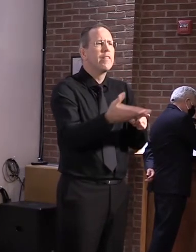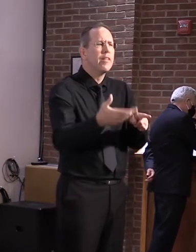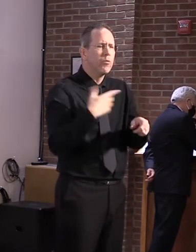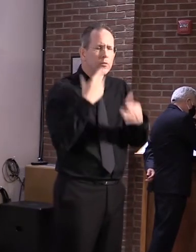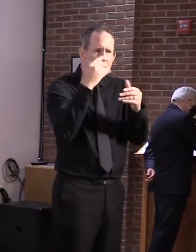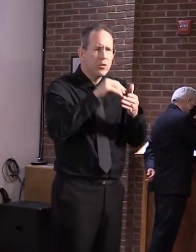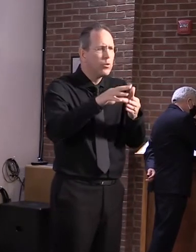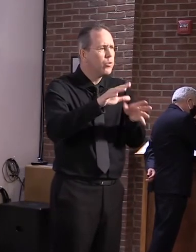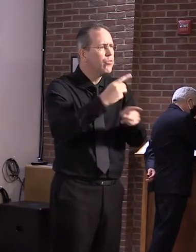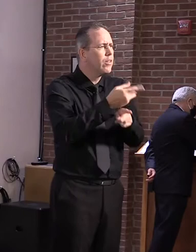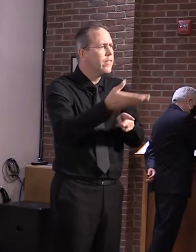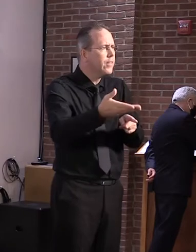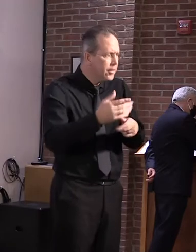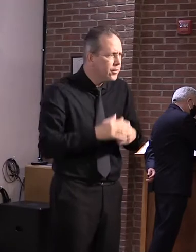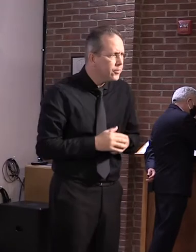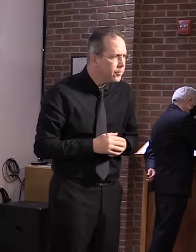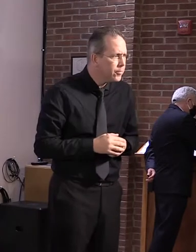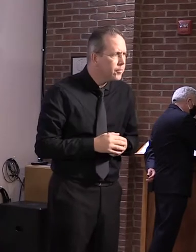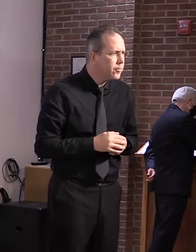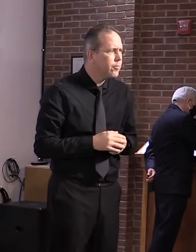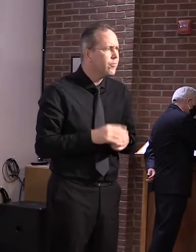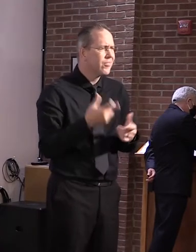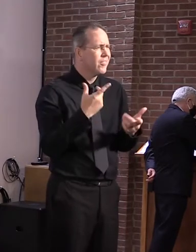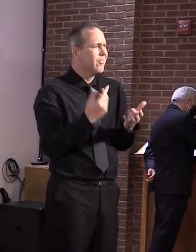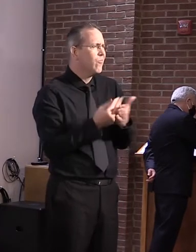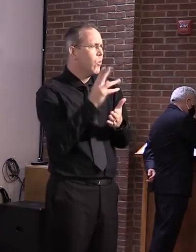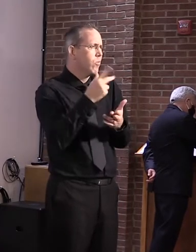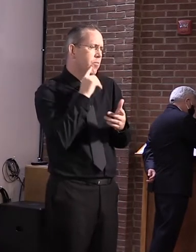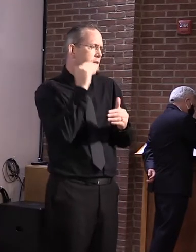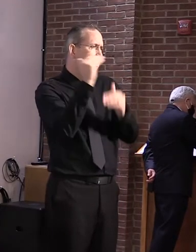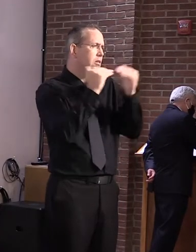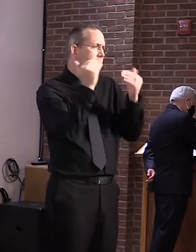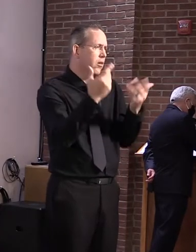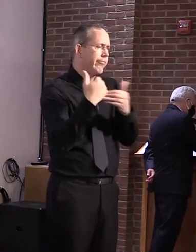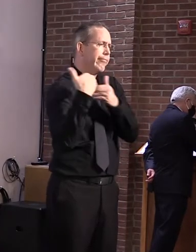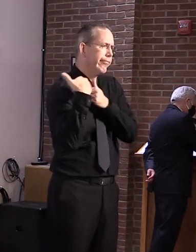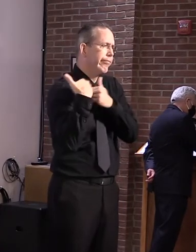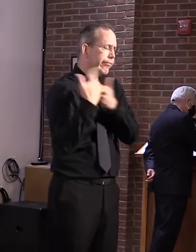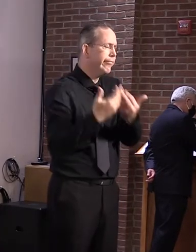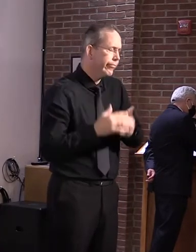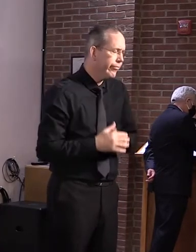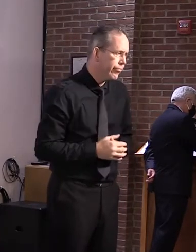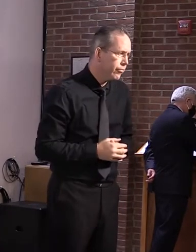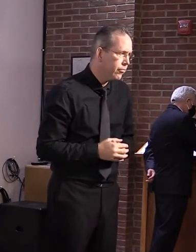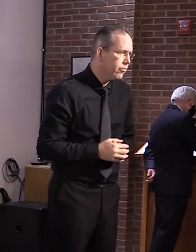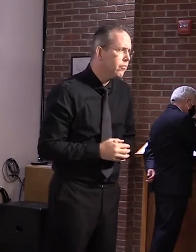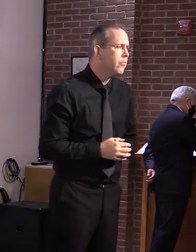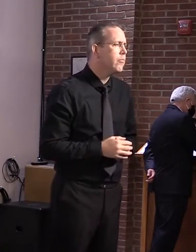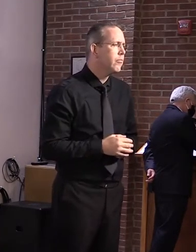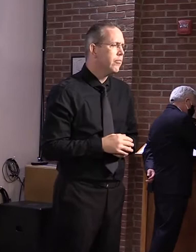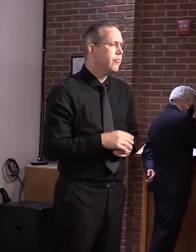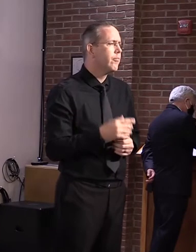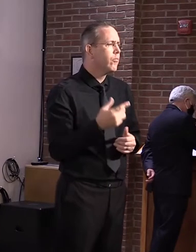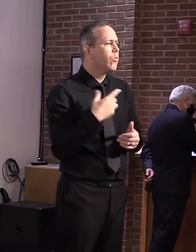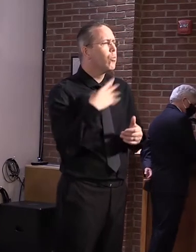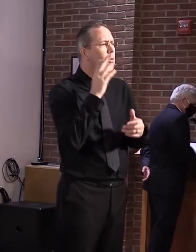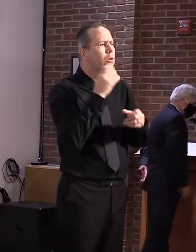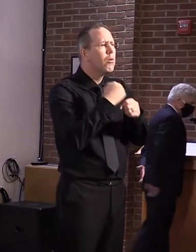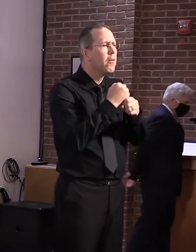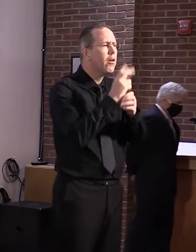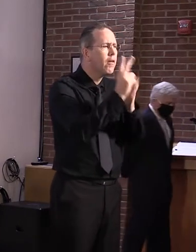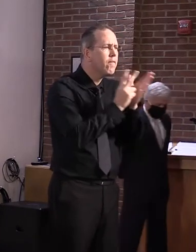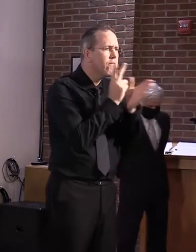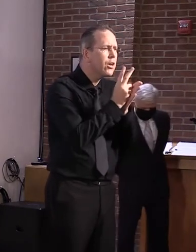and students. And I guess if we need to take serious action, we will, and maybe that will get the word out. So I